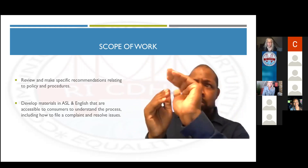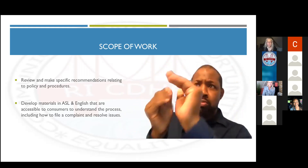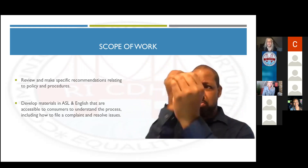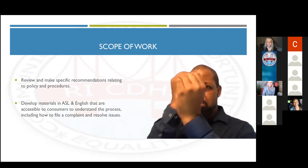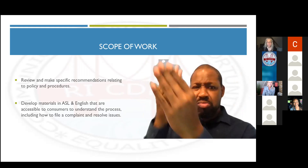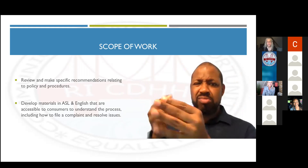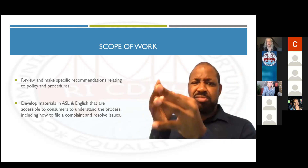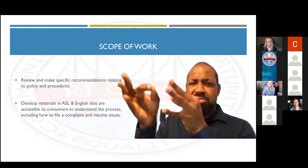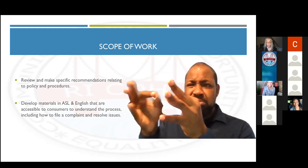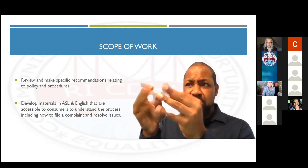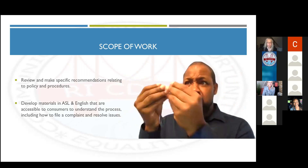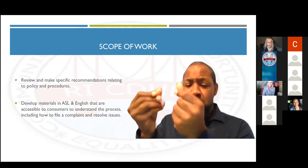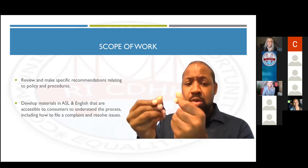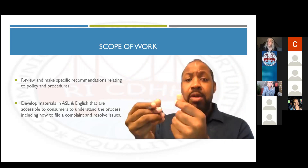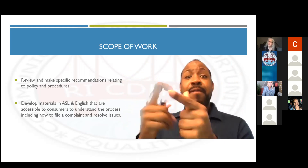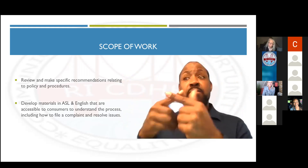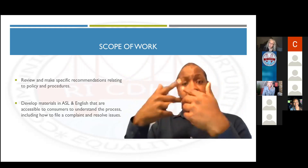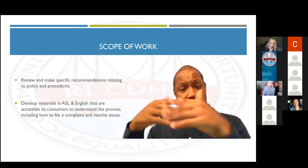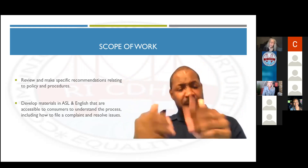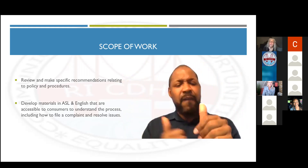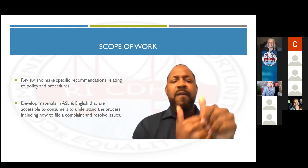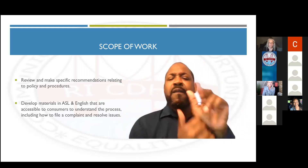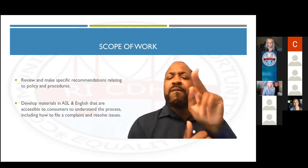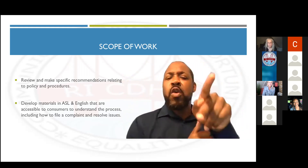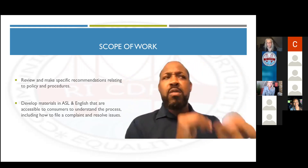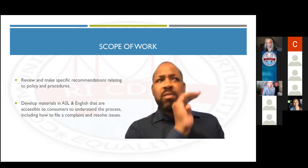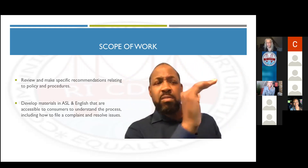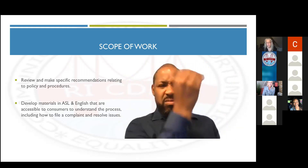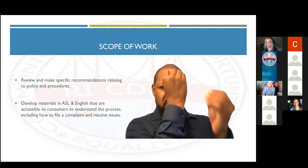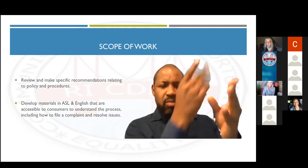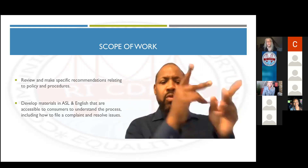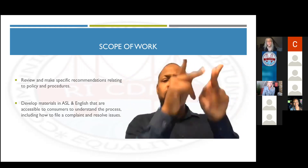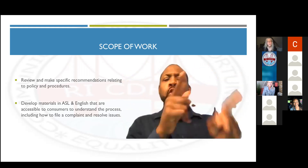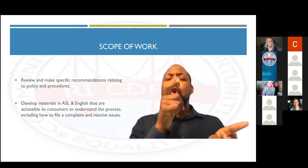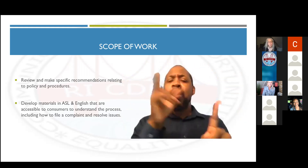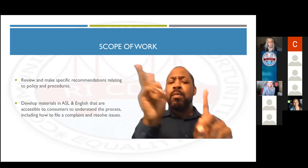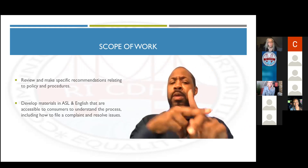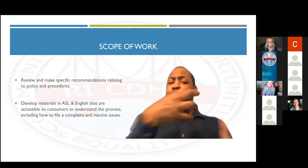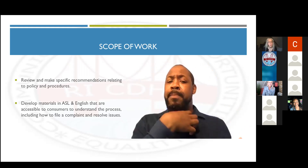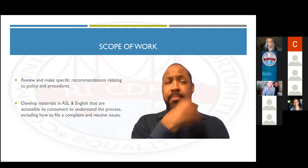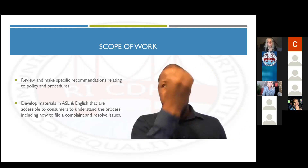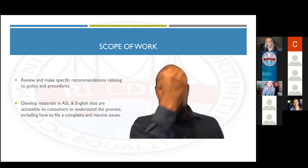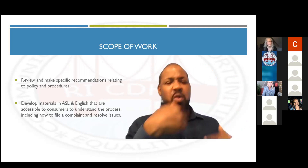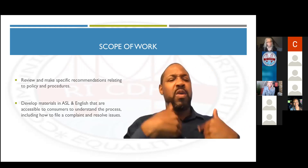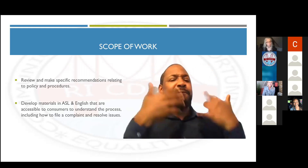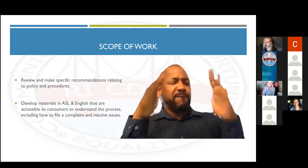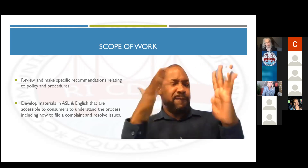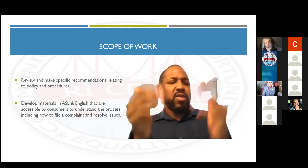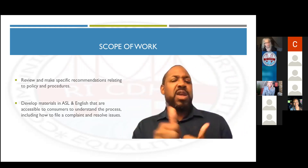And then report back that it's been resolved or it has not been resolved. Then there would be follow-up going back to the person who filed the